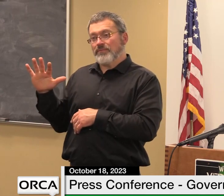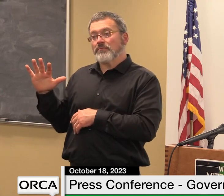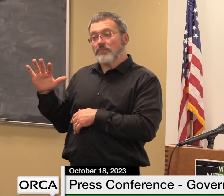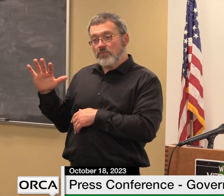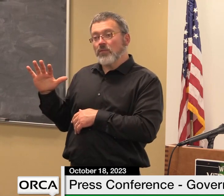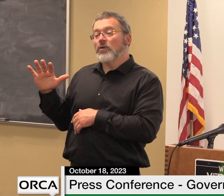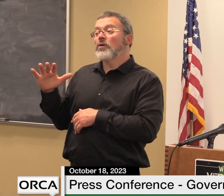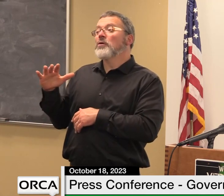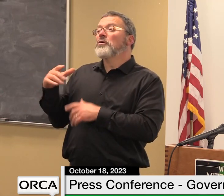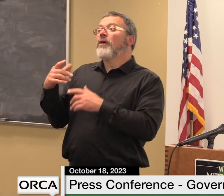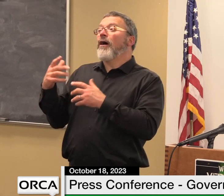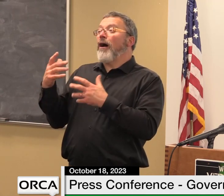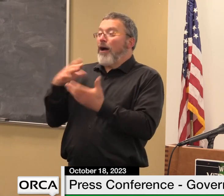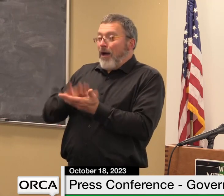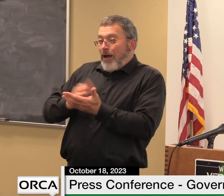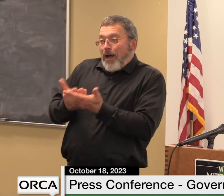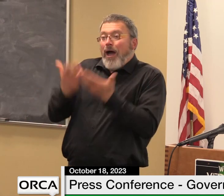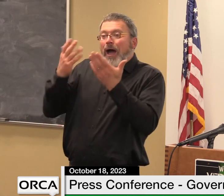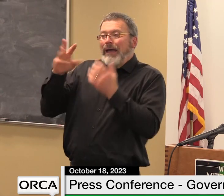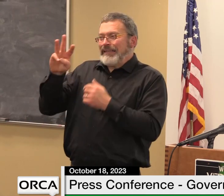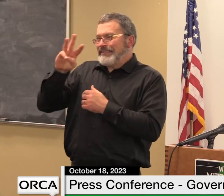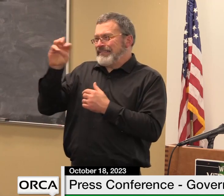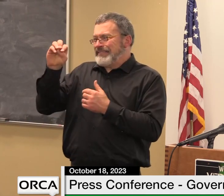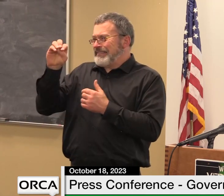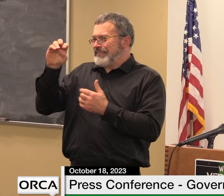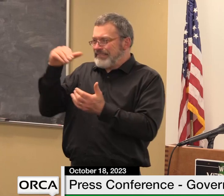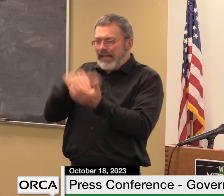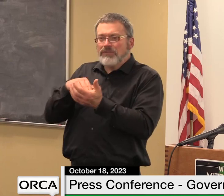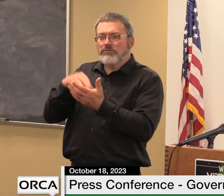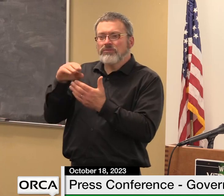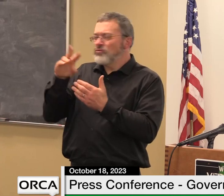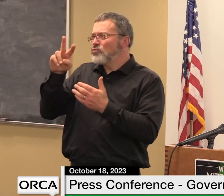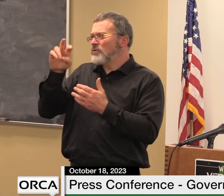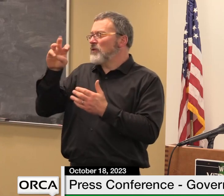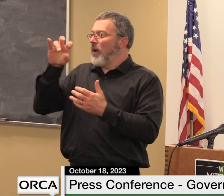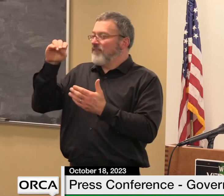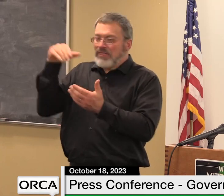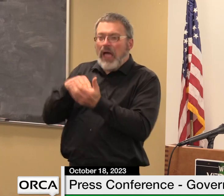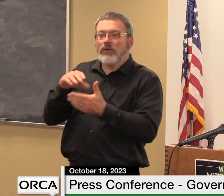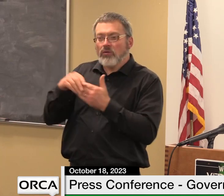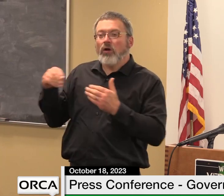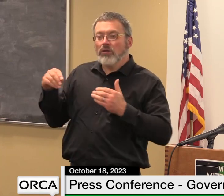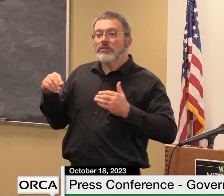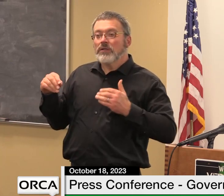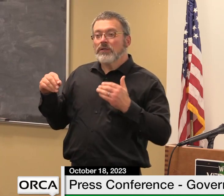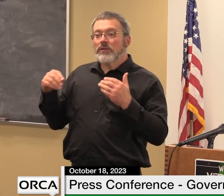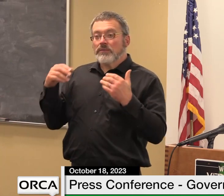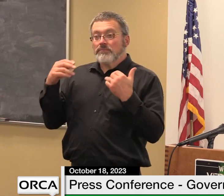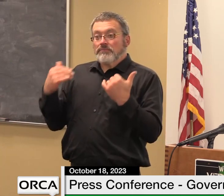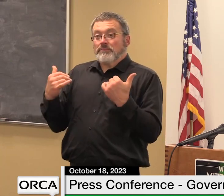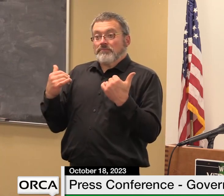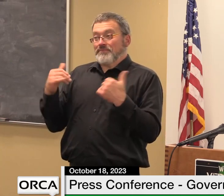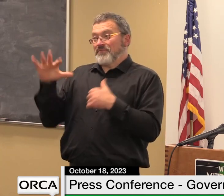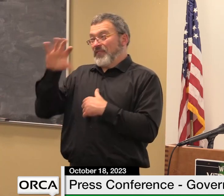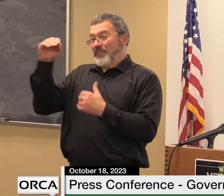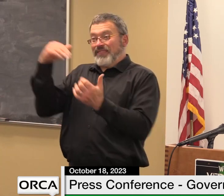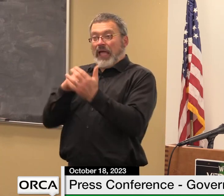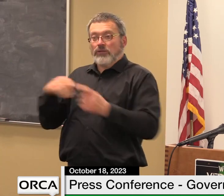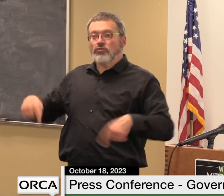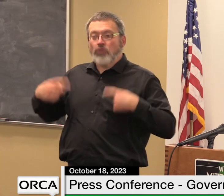$670,000, recycled over 50,000 tires, and resold over 25,000